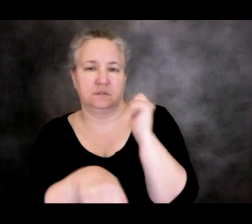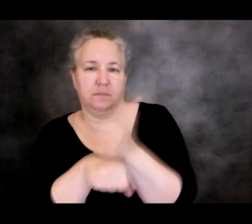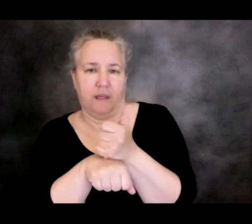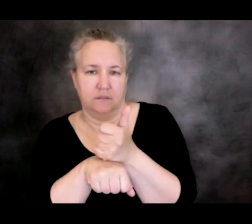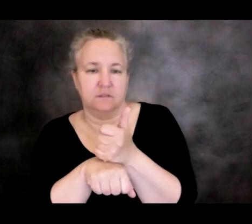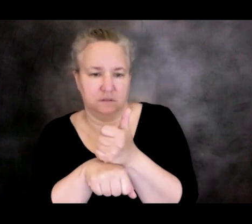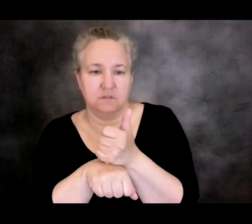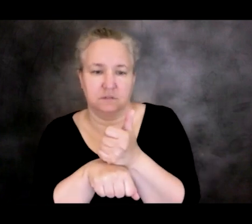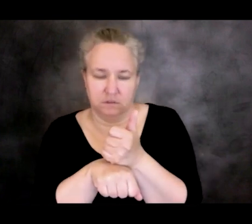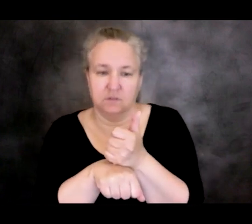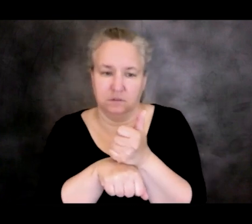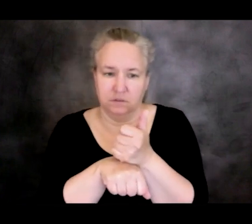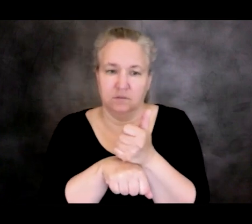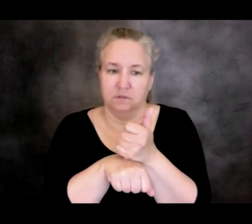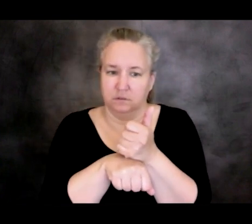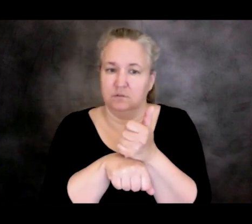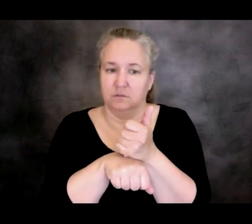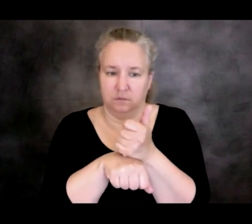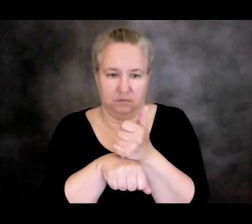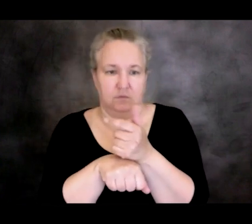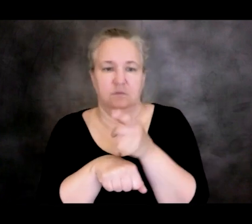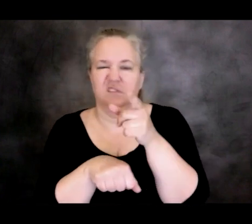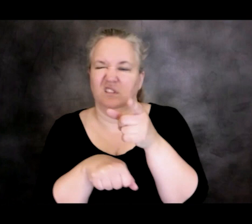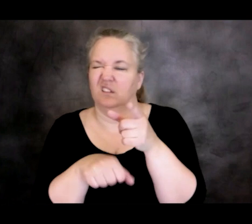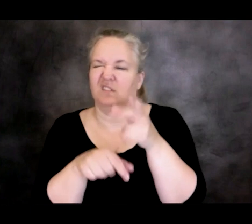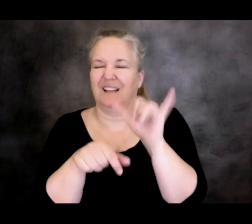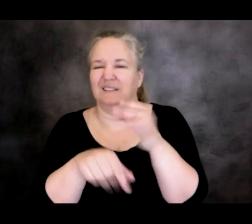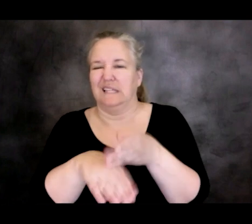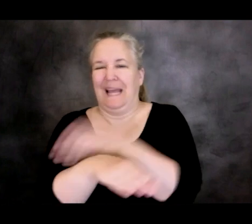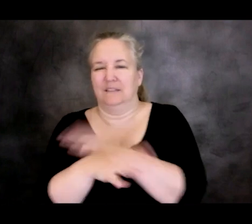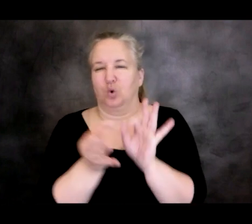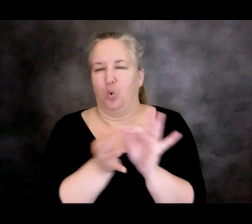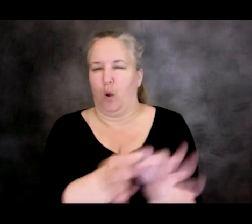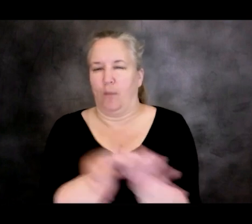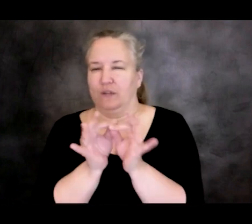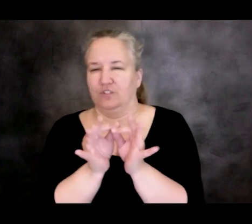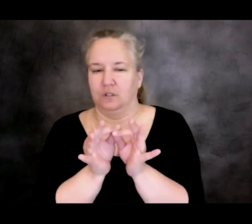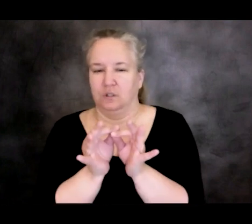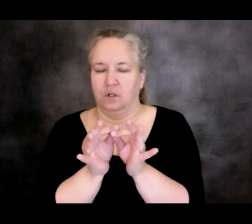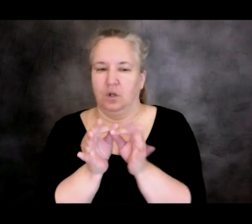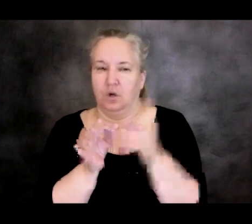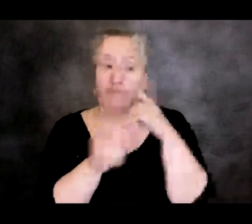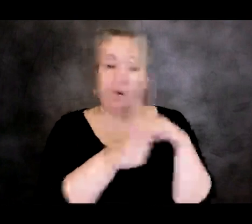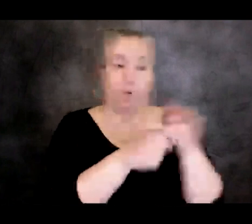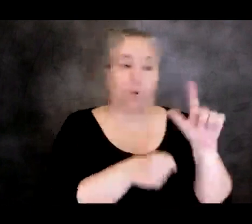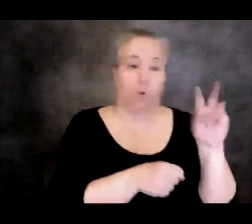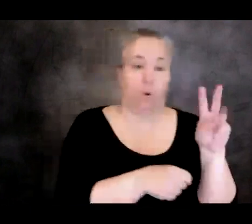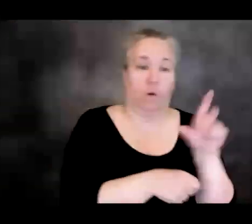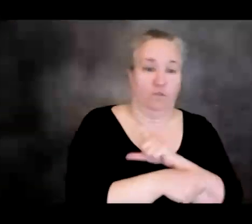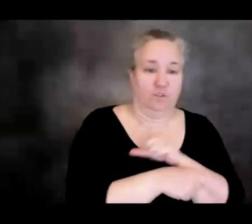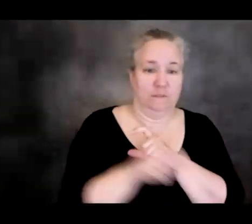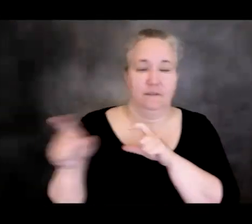are enhanced cooperation, so really integration between local law enforcement